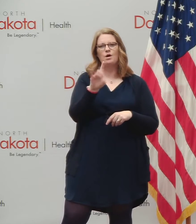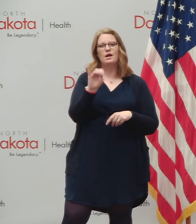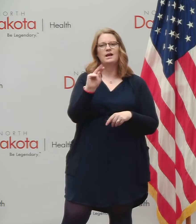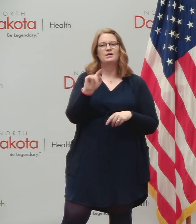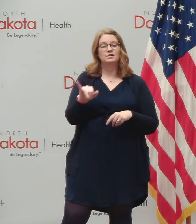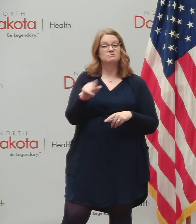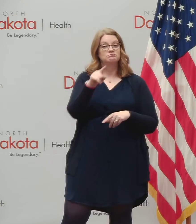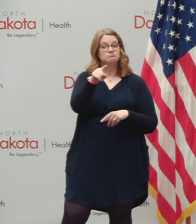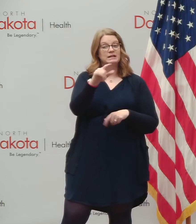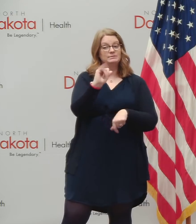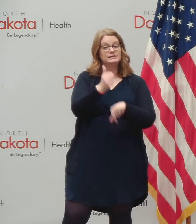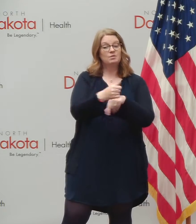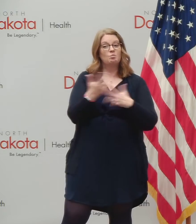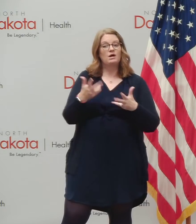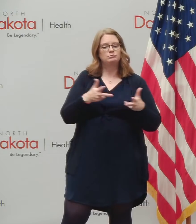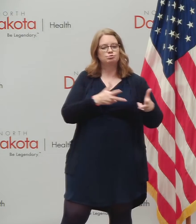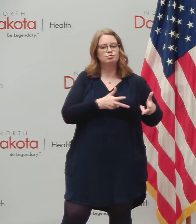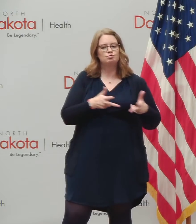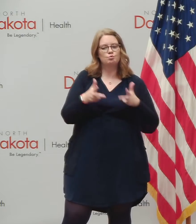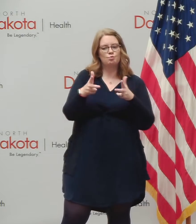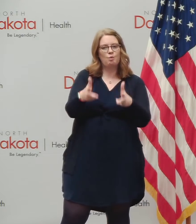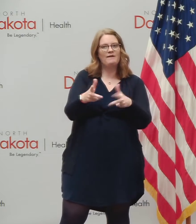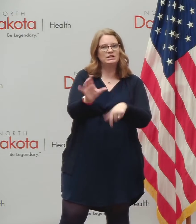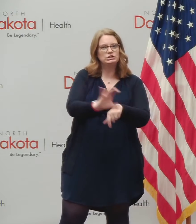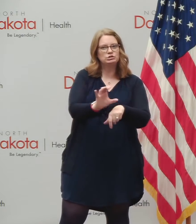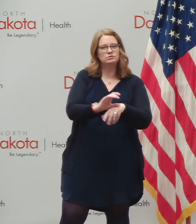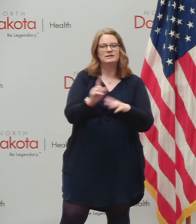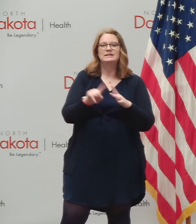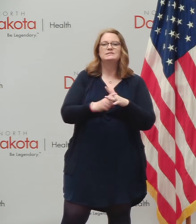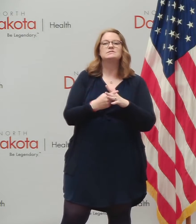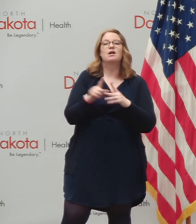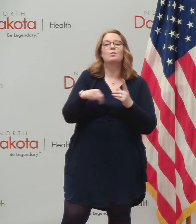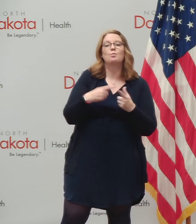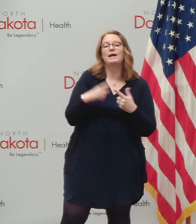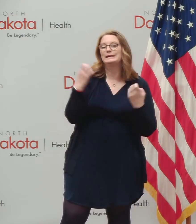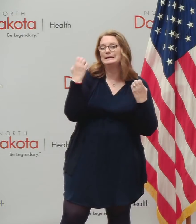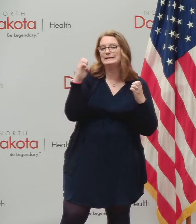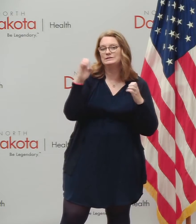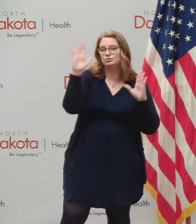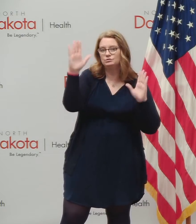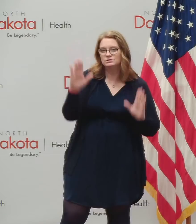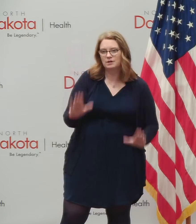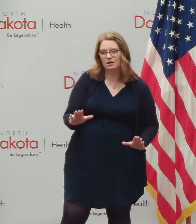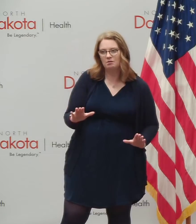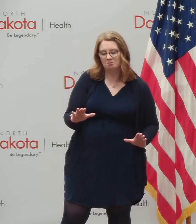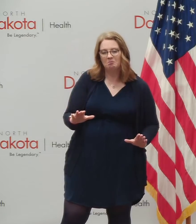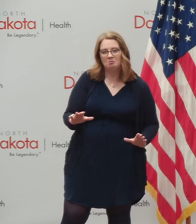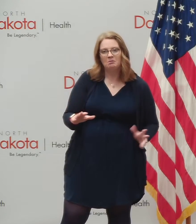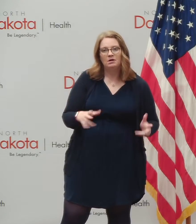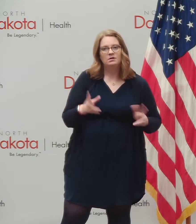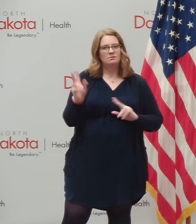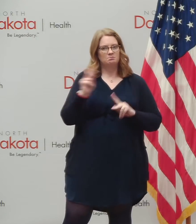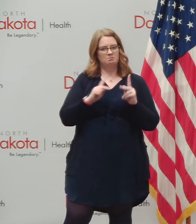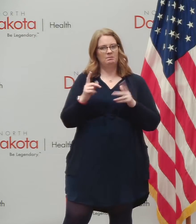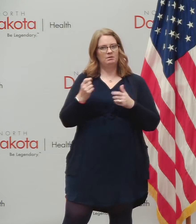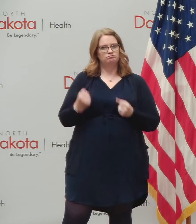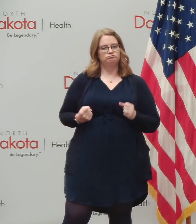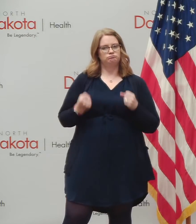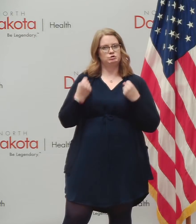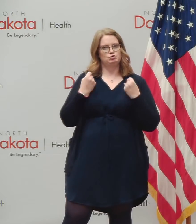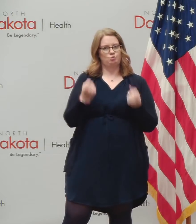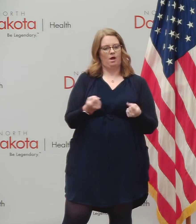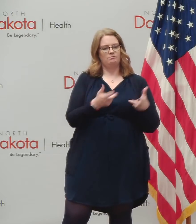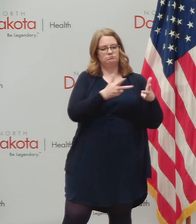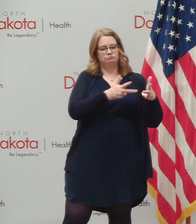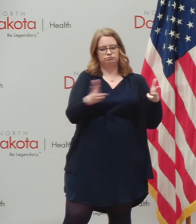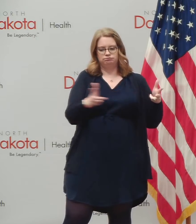drive-in church services began way back on Easter Sunday, created an opportunity for social distancing and protecting the congregation.